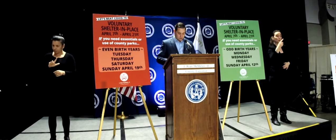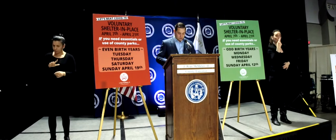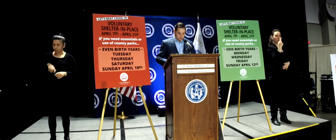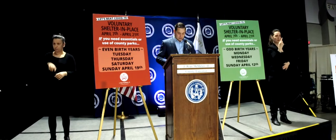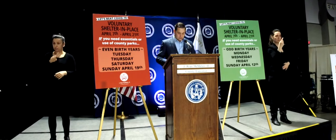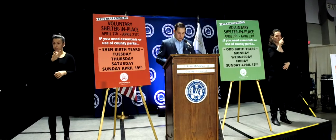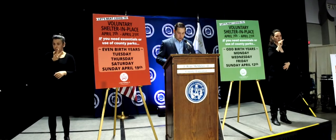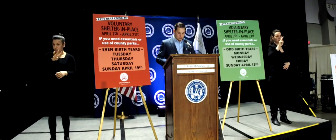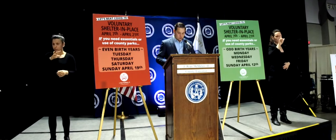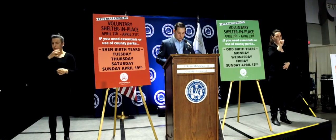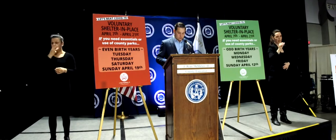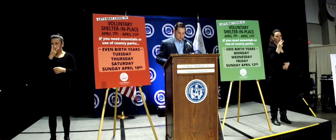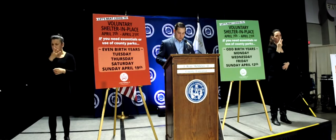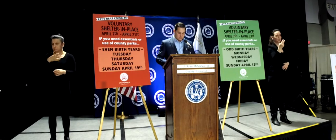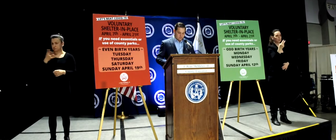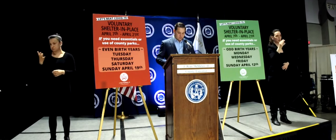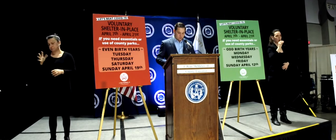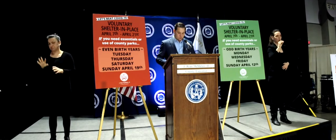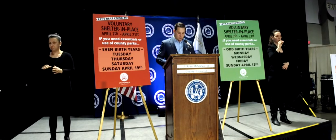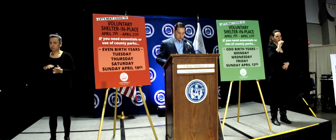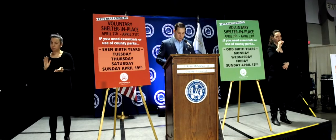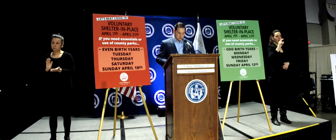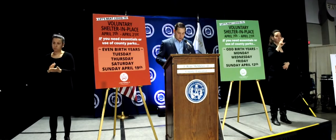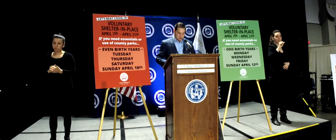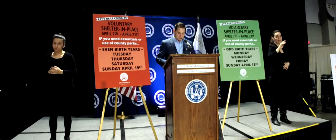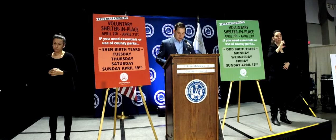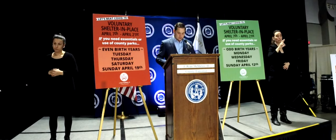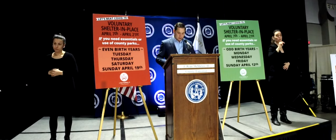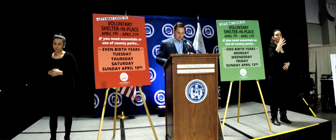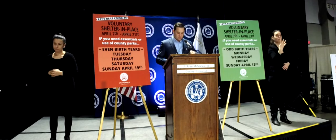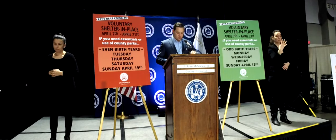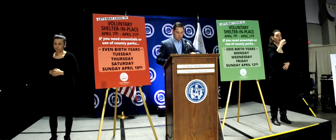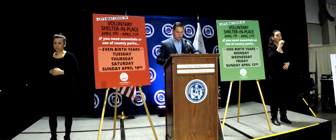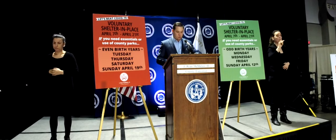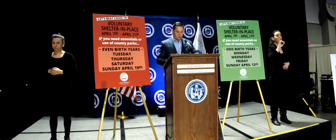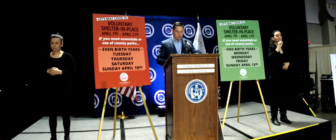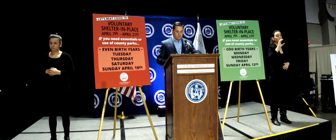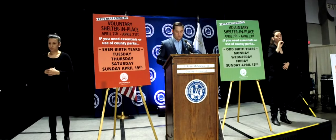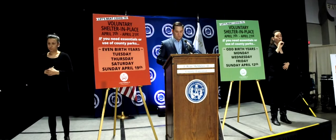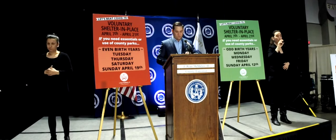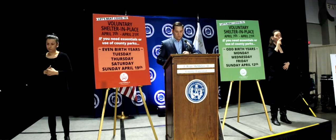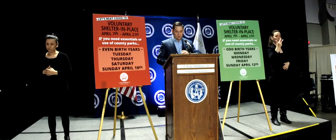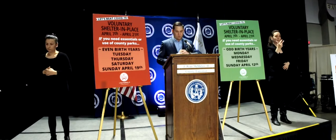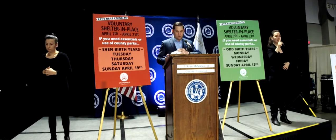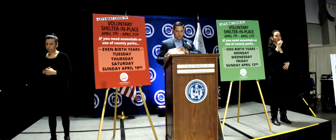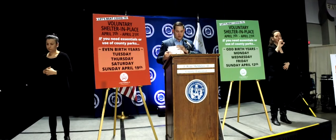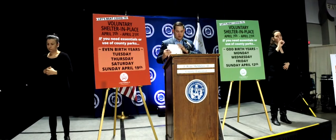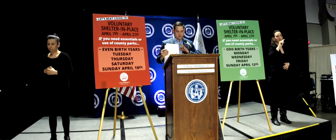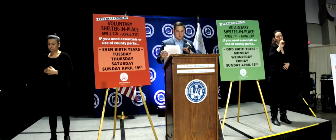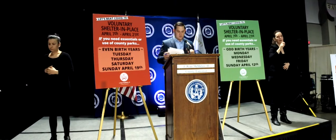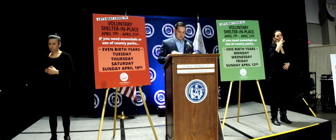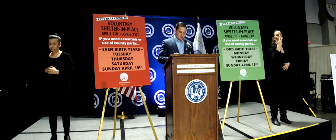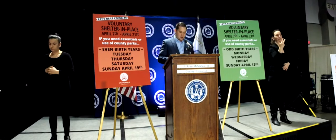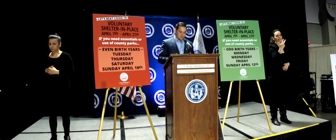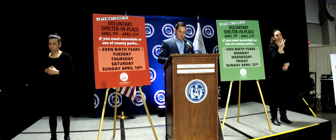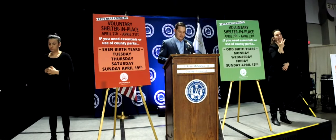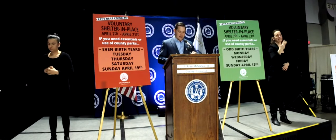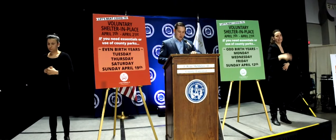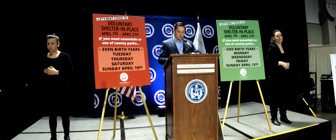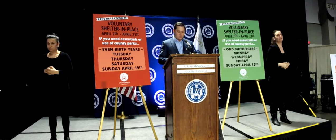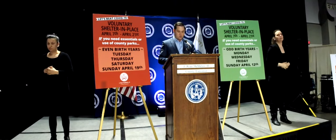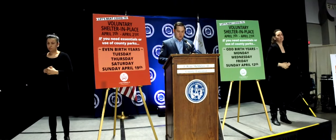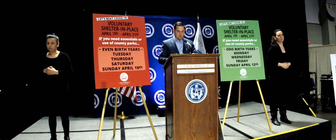3. Town of Tully, 2. Town of Fabius, 1. And Town of Spafford, 1. What does this tell us?